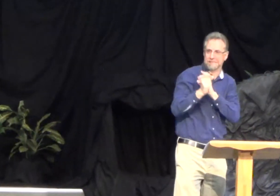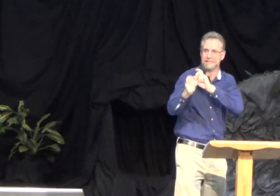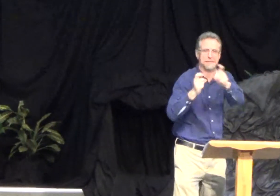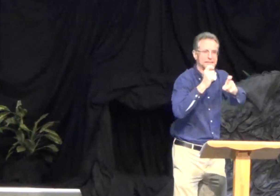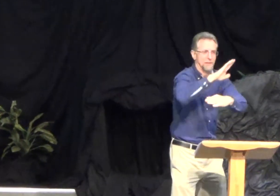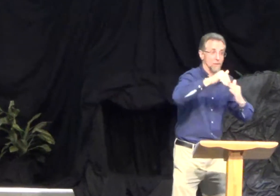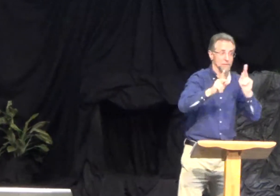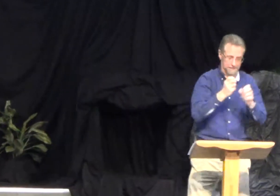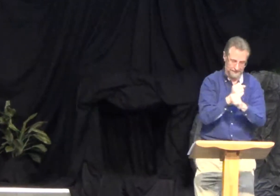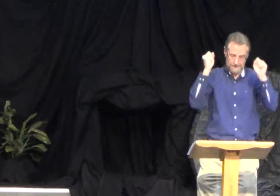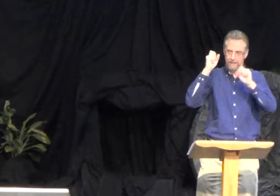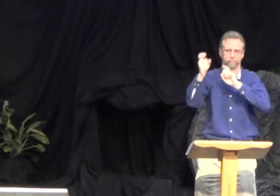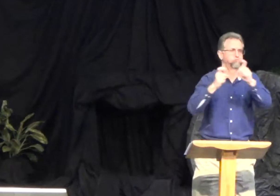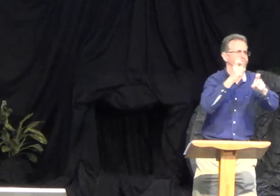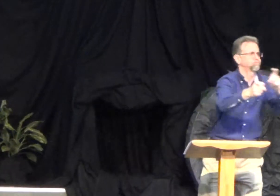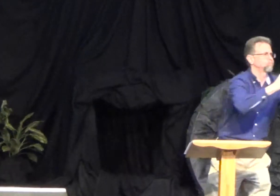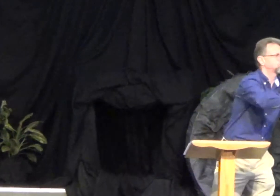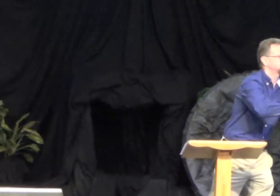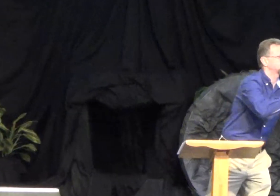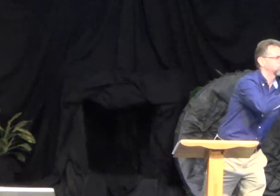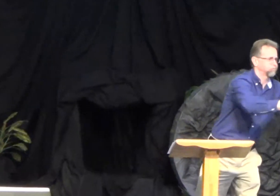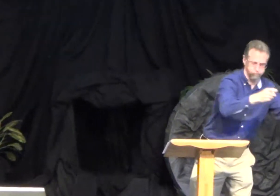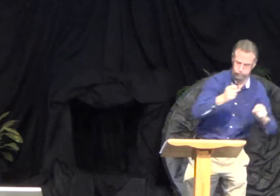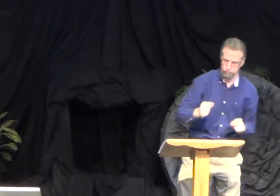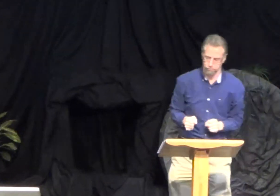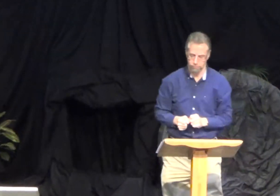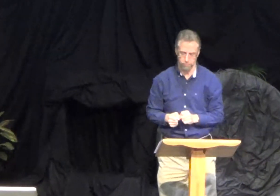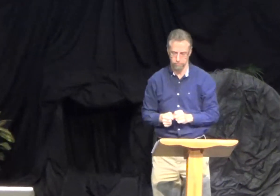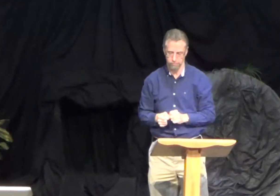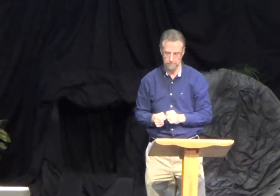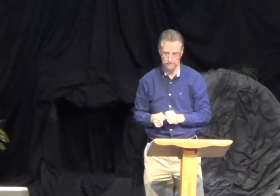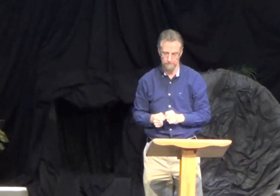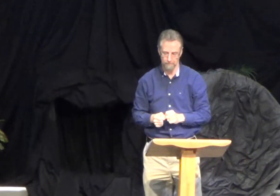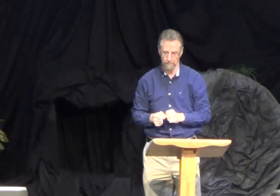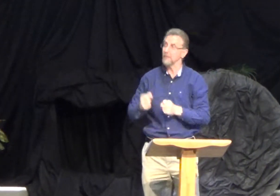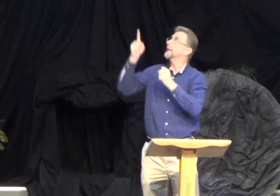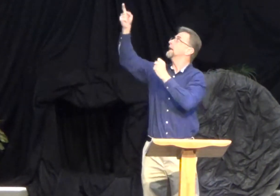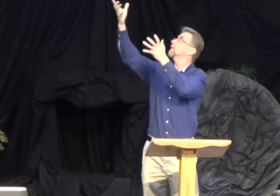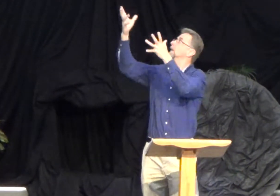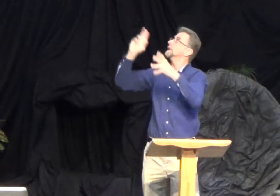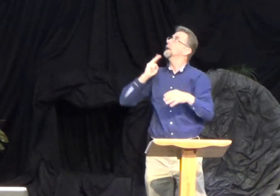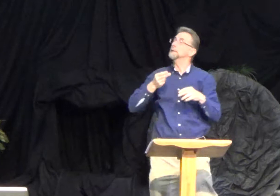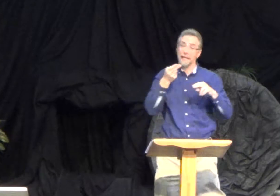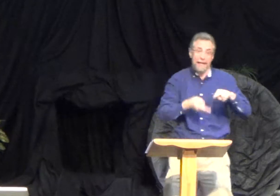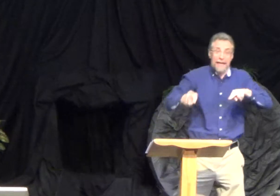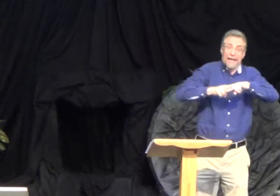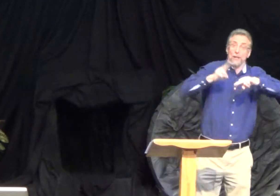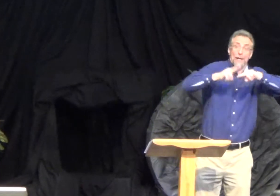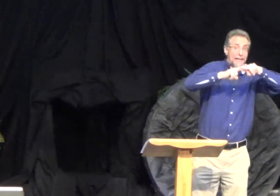and the gifts that he's given us, the skills that he's given us, the things that he's given us to keep us. And he wants us to